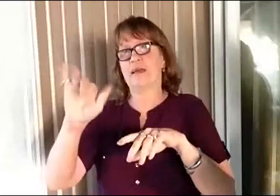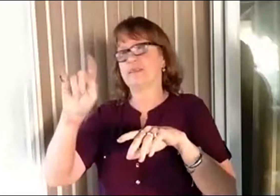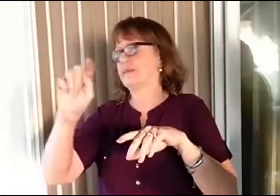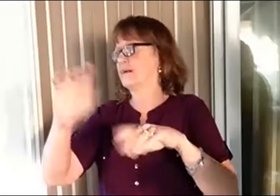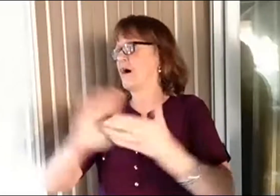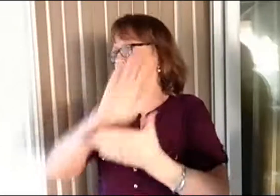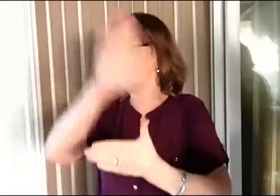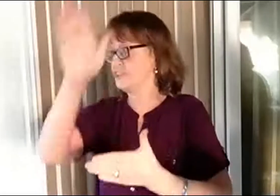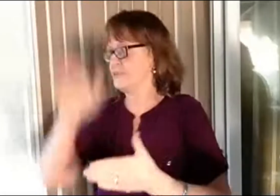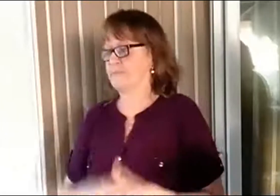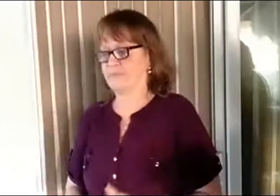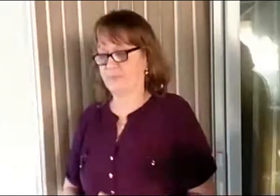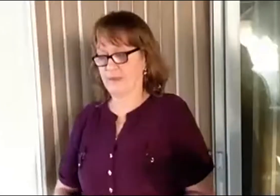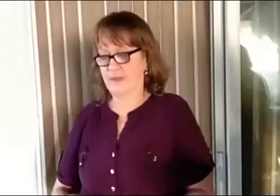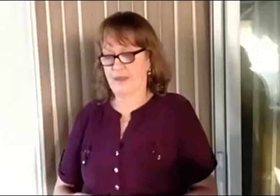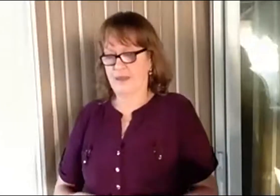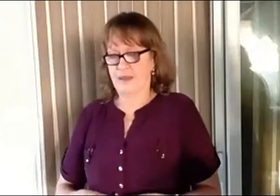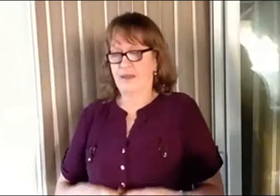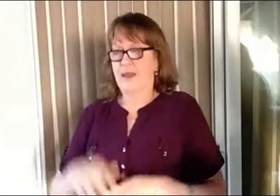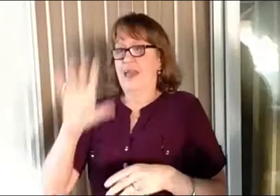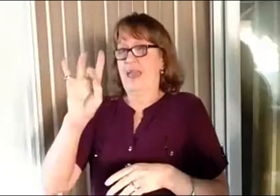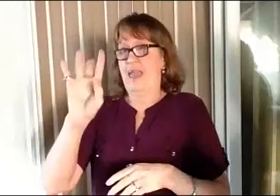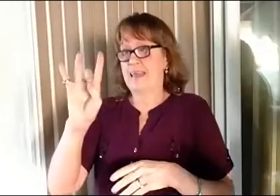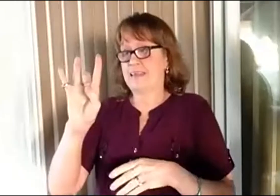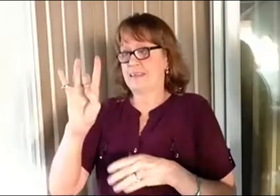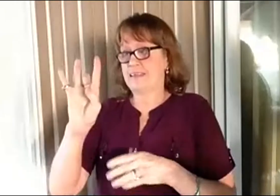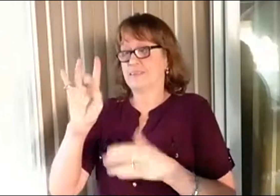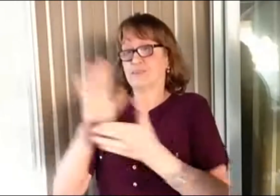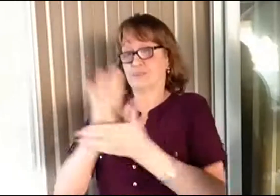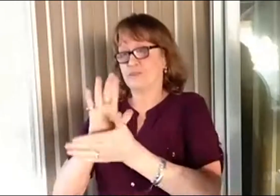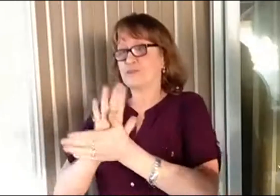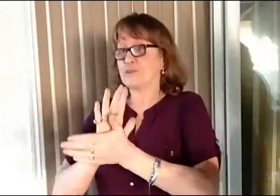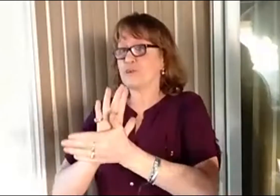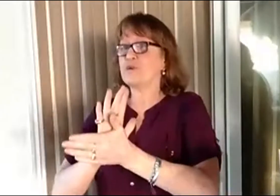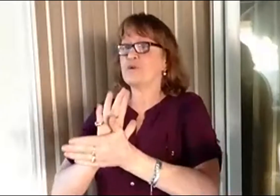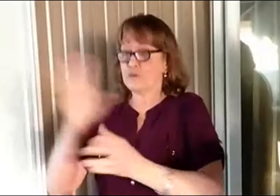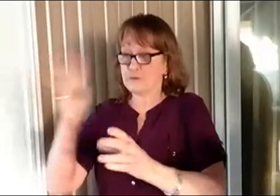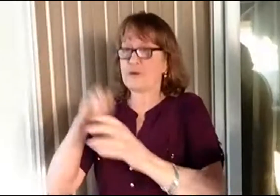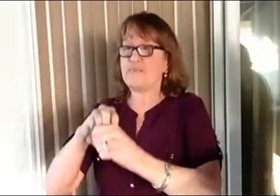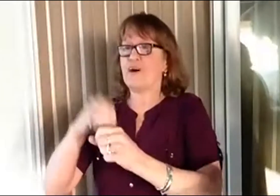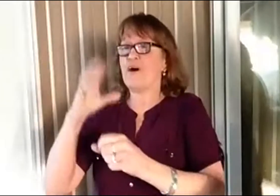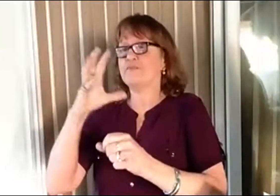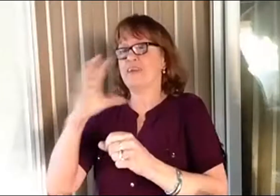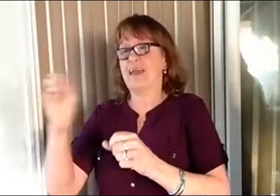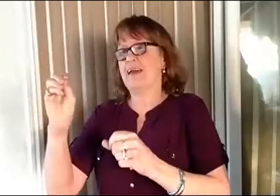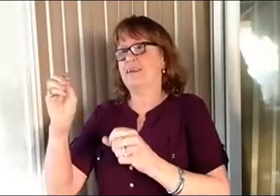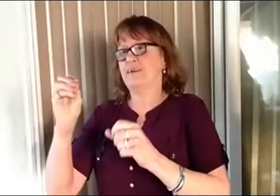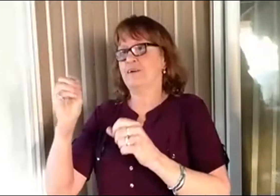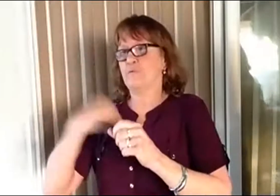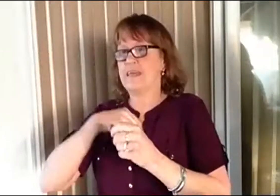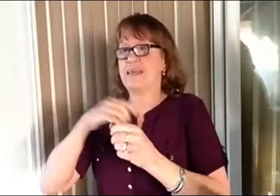Merritt College. 8 Western deaf schools involved, 650 gift each for transportation. Schools were involved